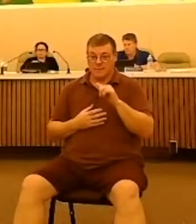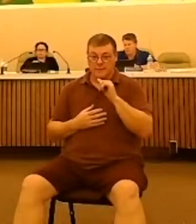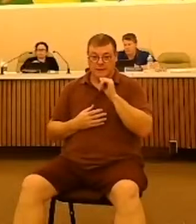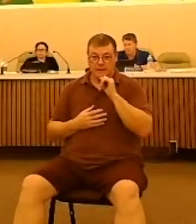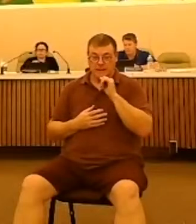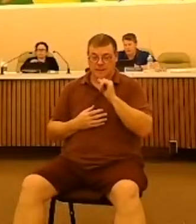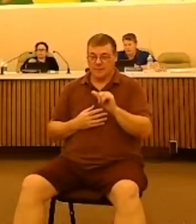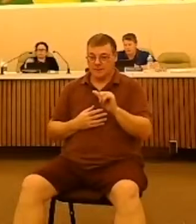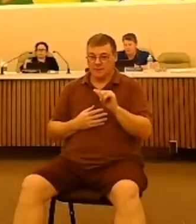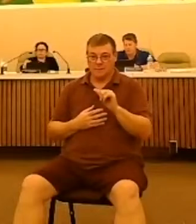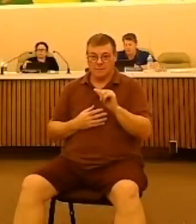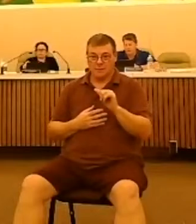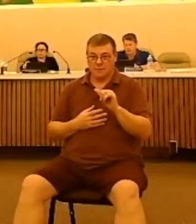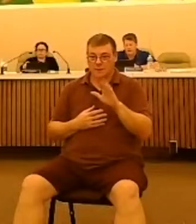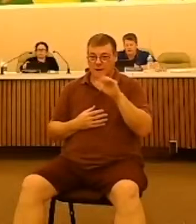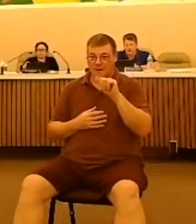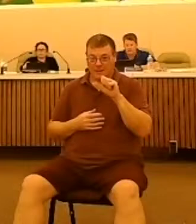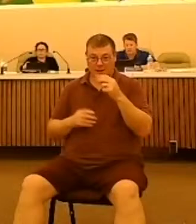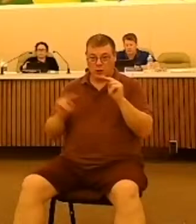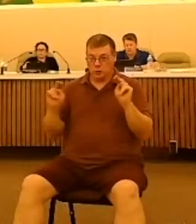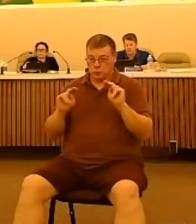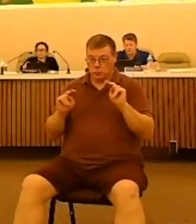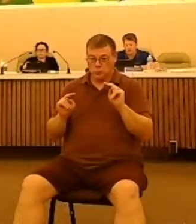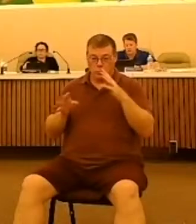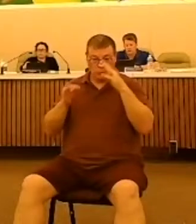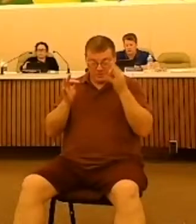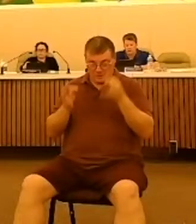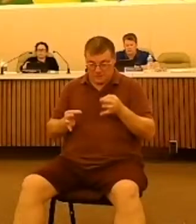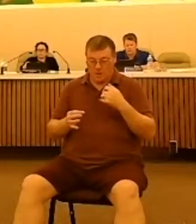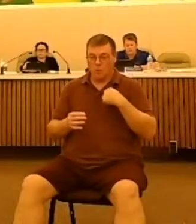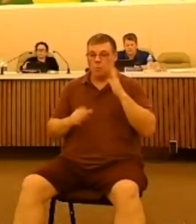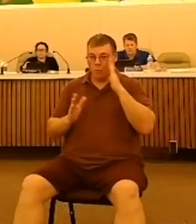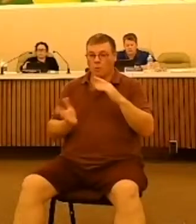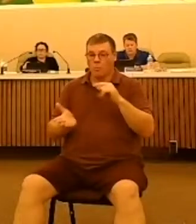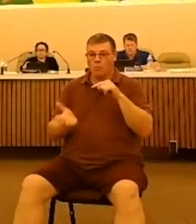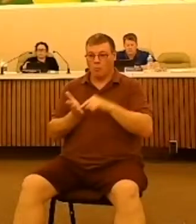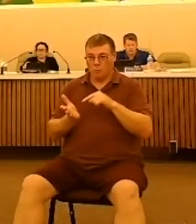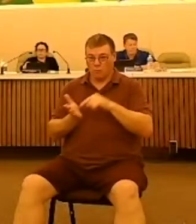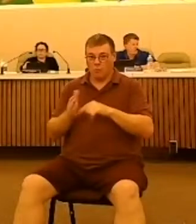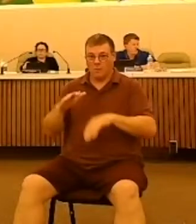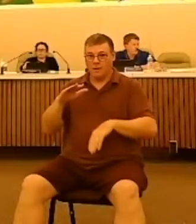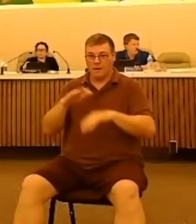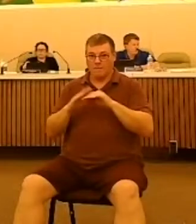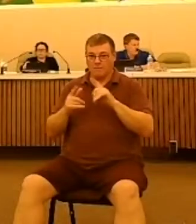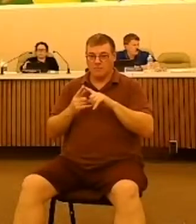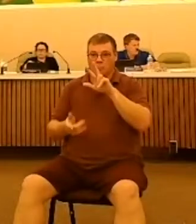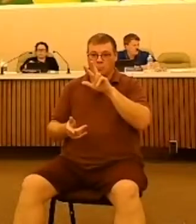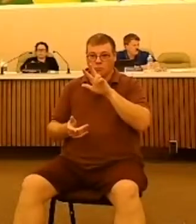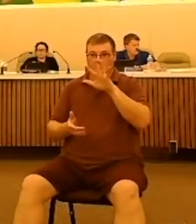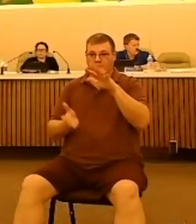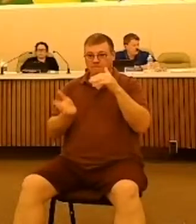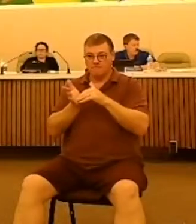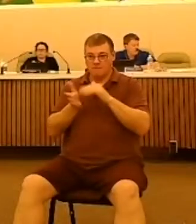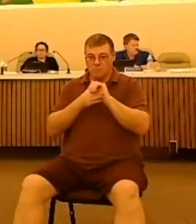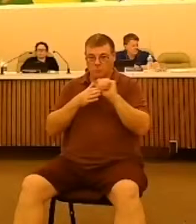going to be cash neutral and we decide not to do it, we will owe up to $35,000.